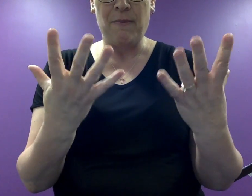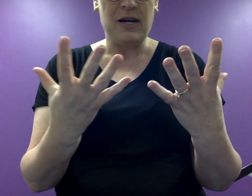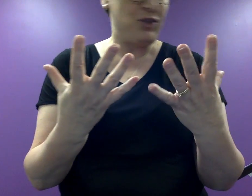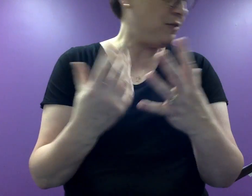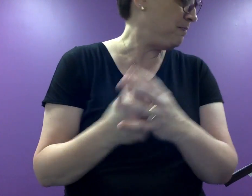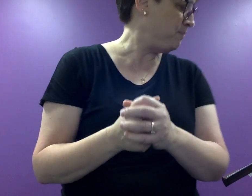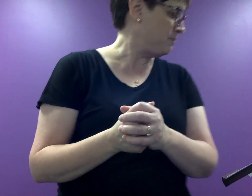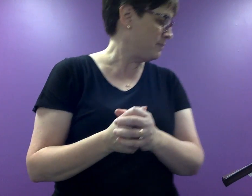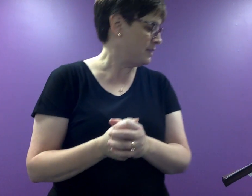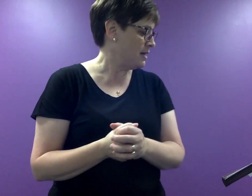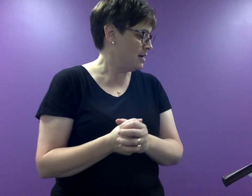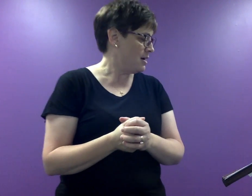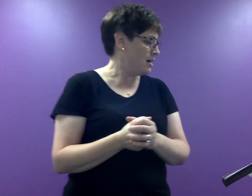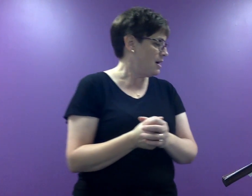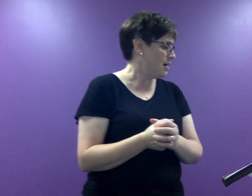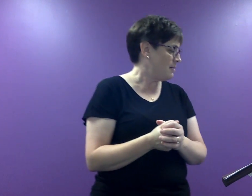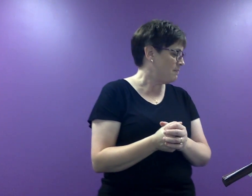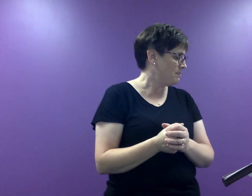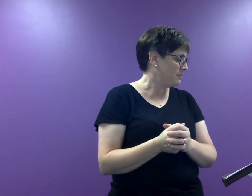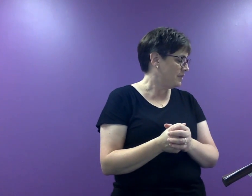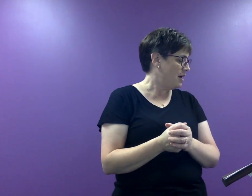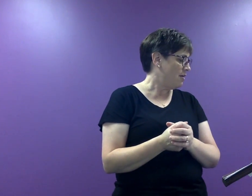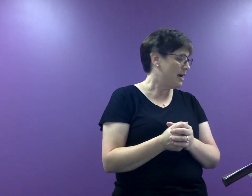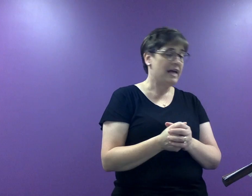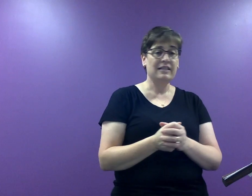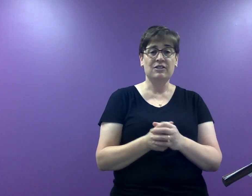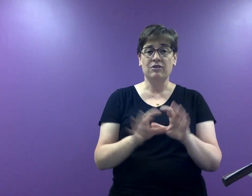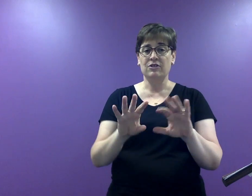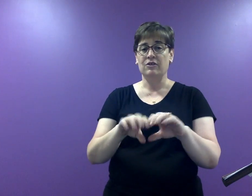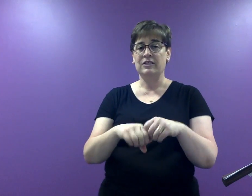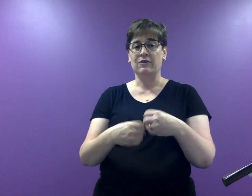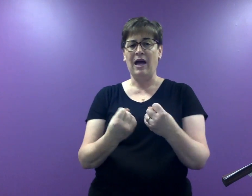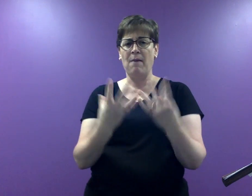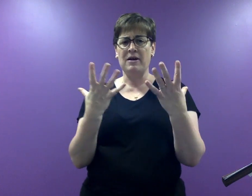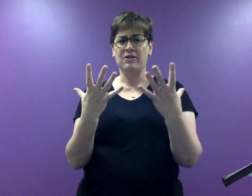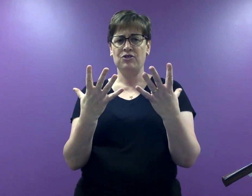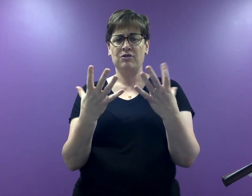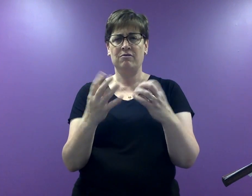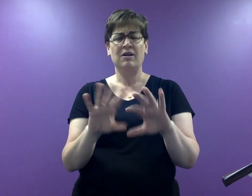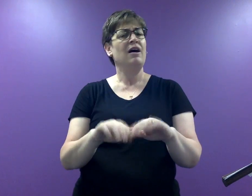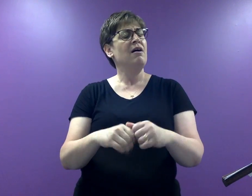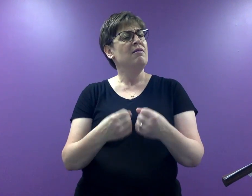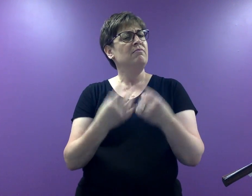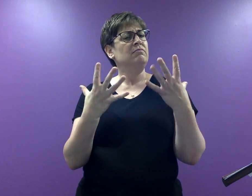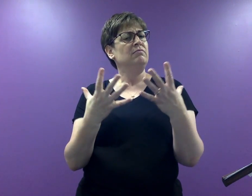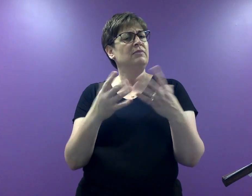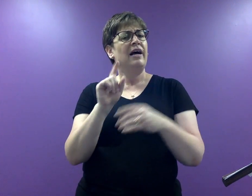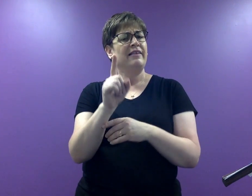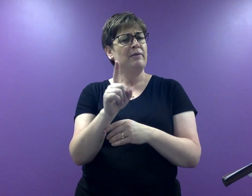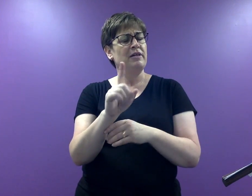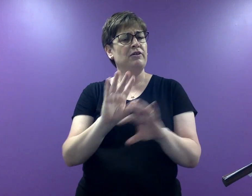much? All right, and that's also, so how much? I think I'm telling you